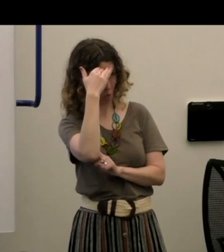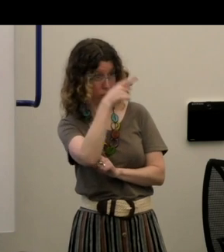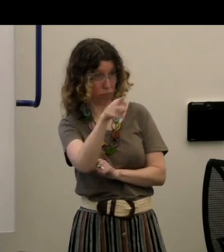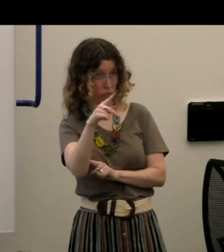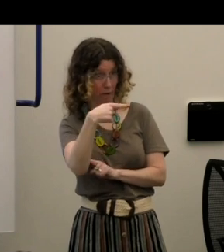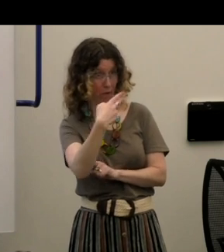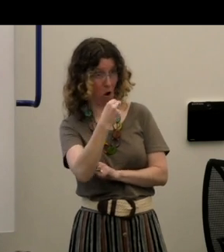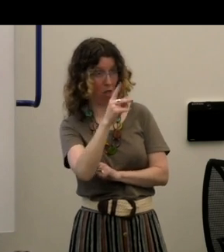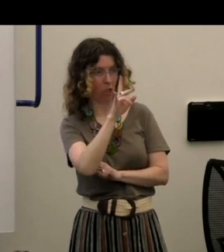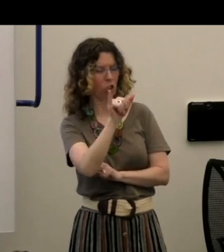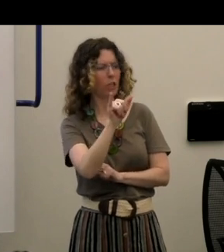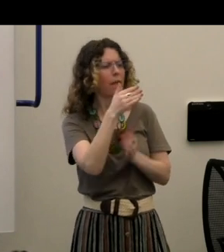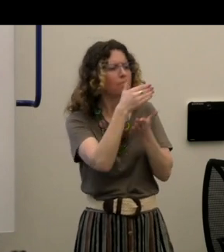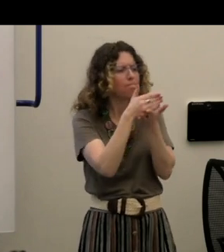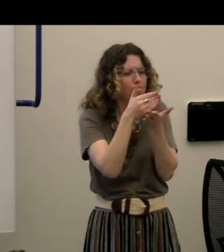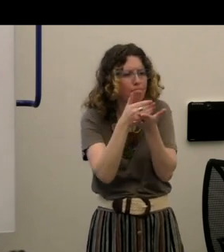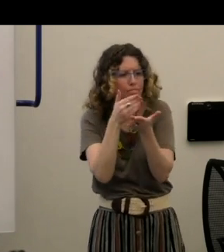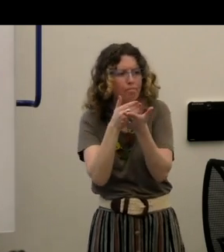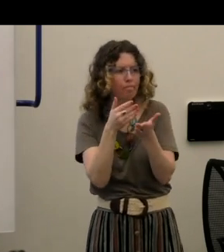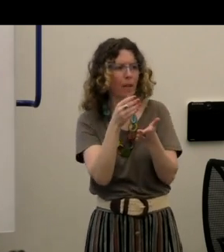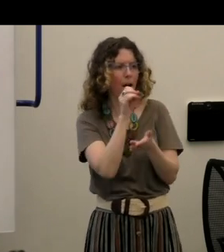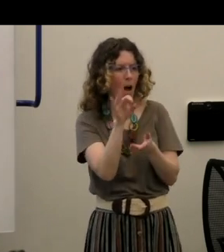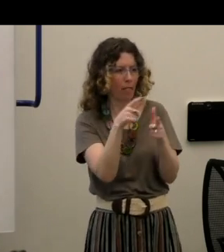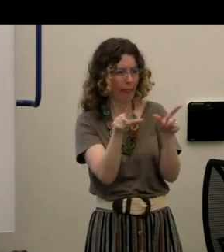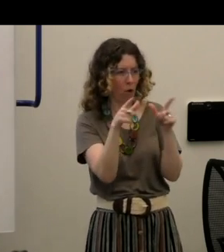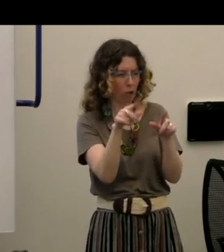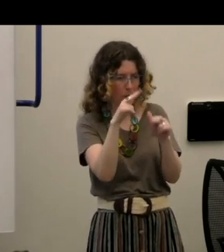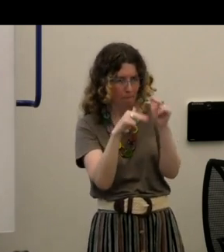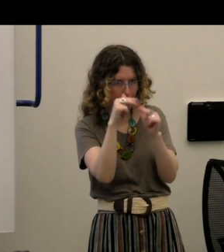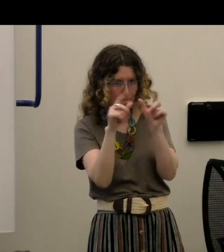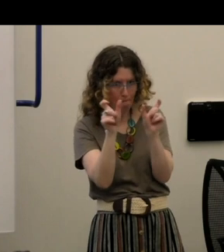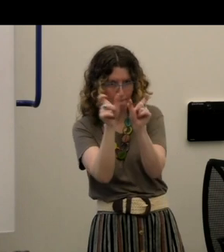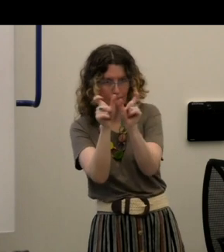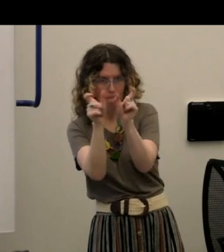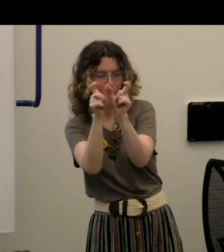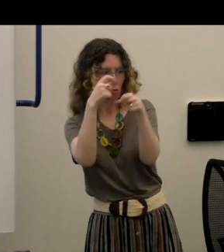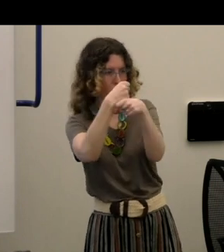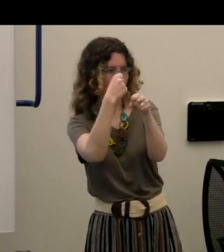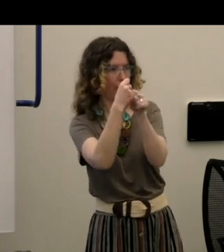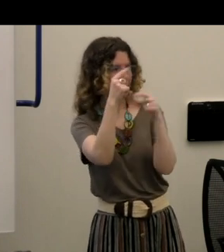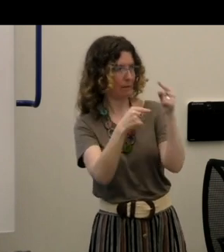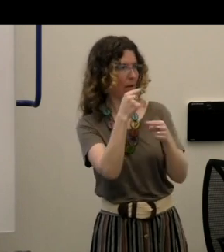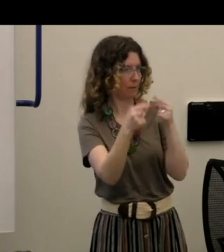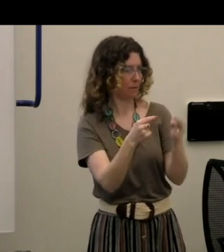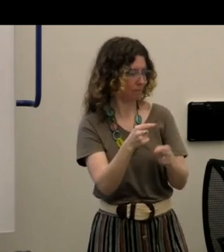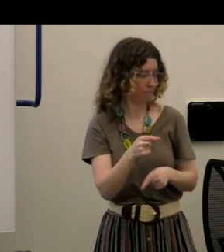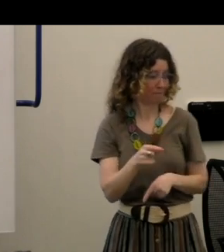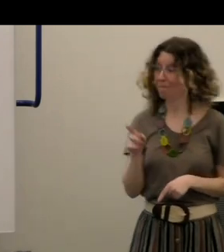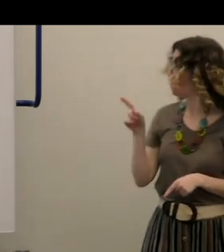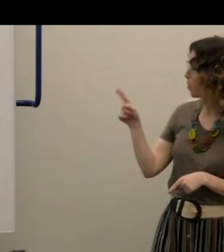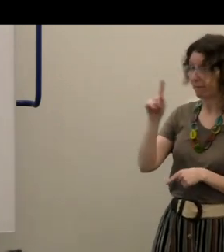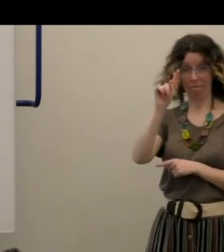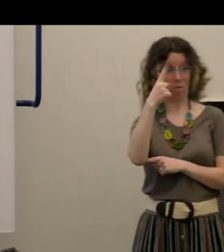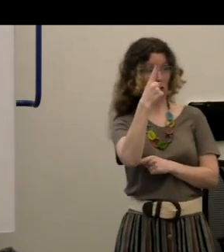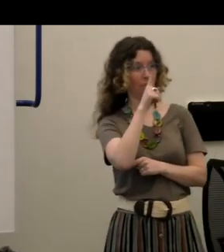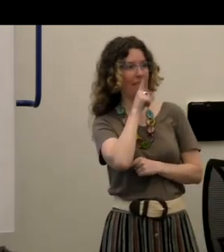phonology, you know, the parts of language, the building blocks to make a